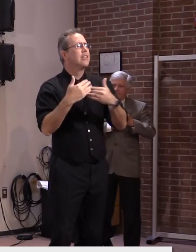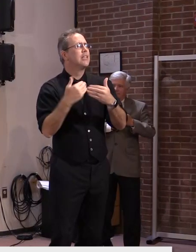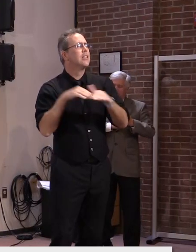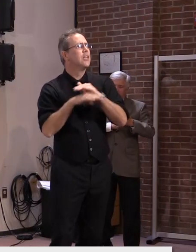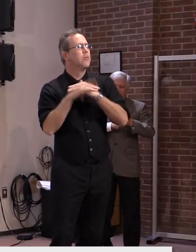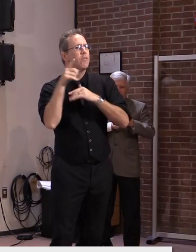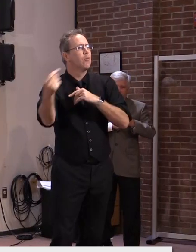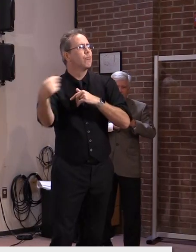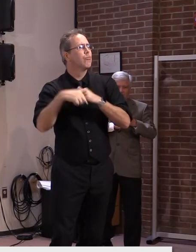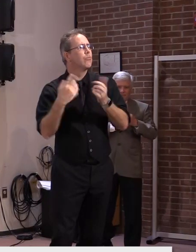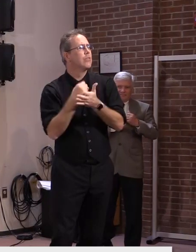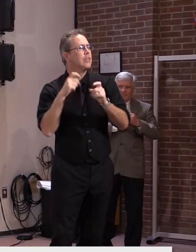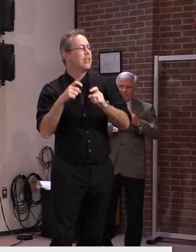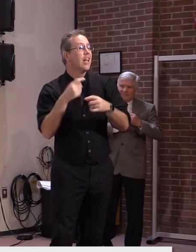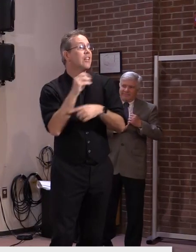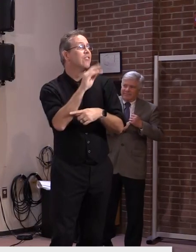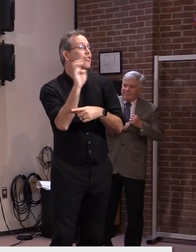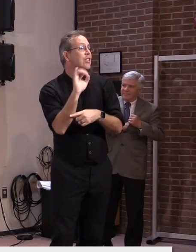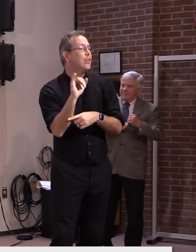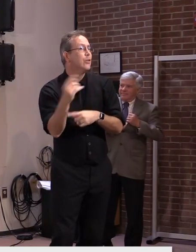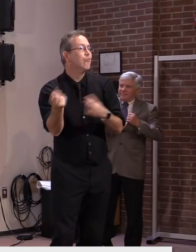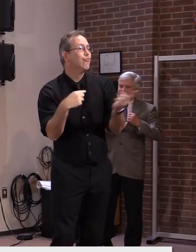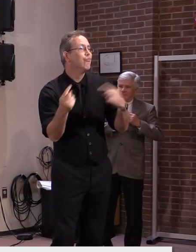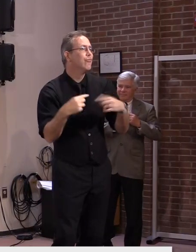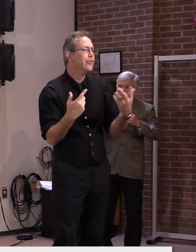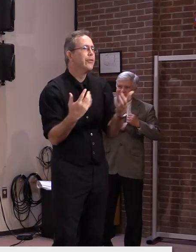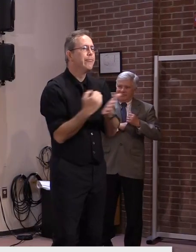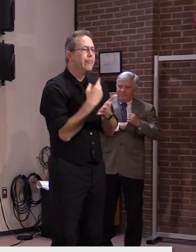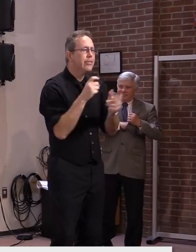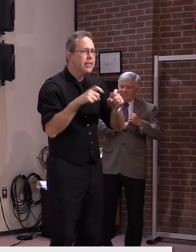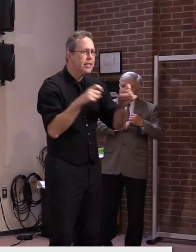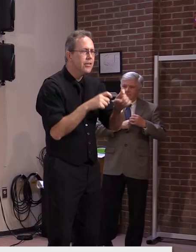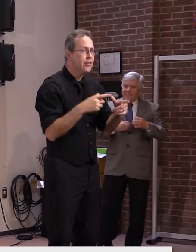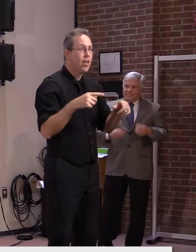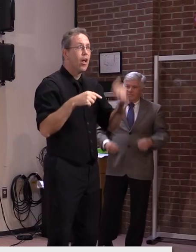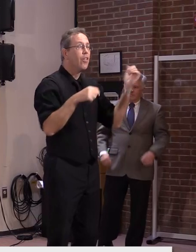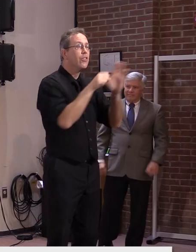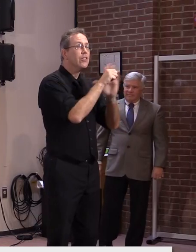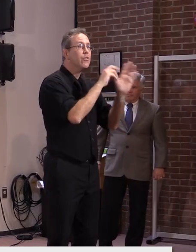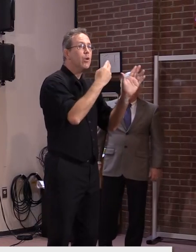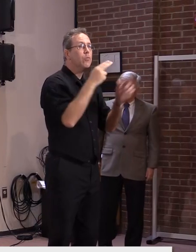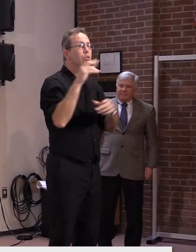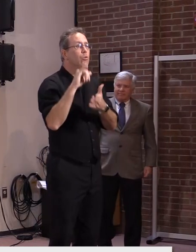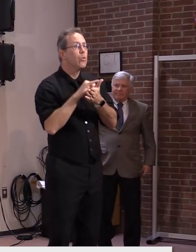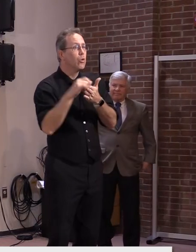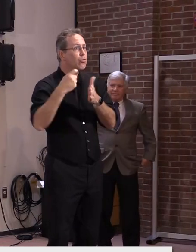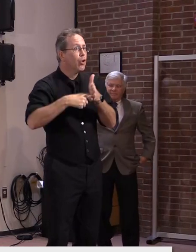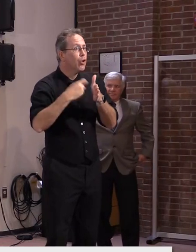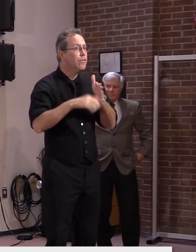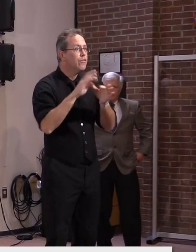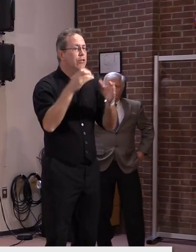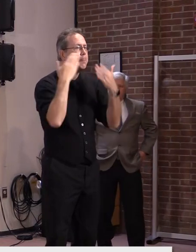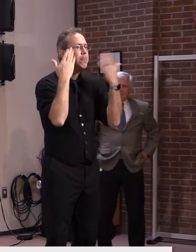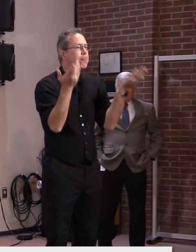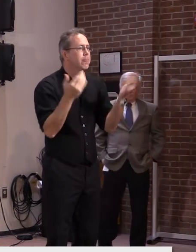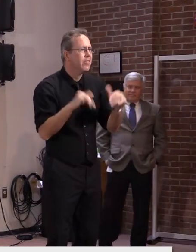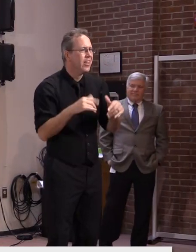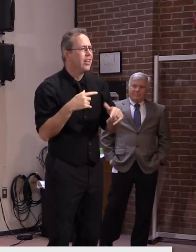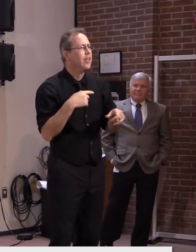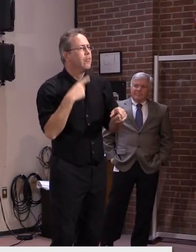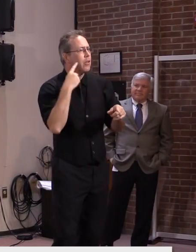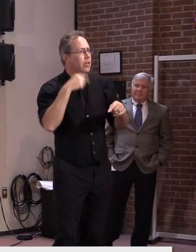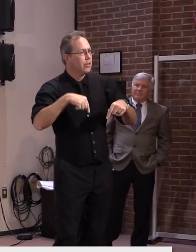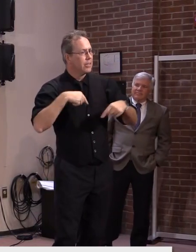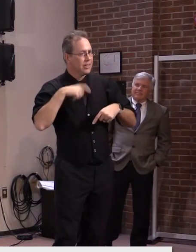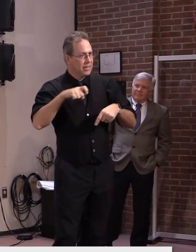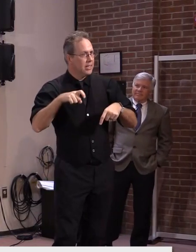what they do in the other states, to be honest with you. But we count those. Those are counted in our daily case counts. So we